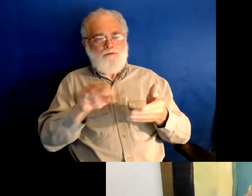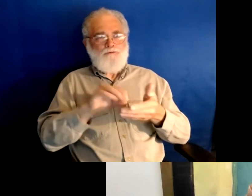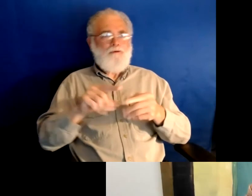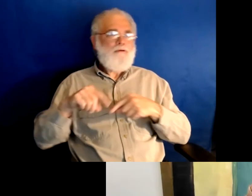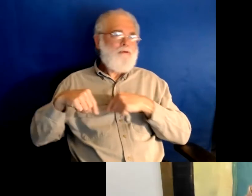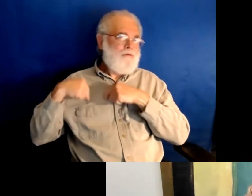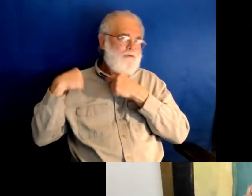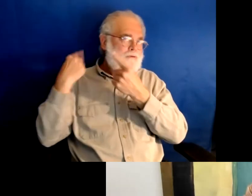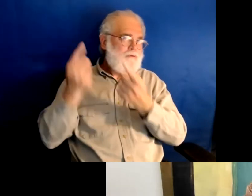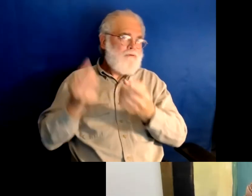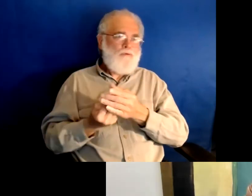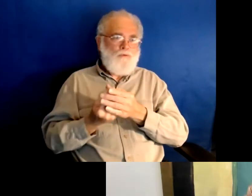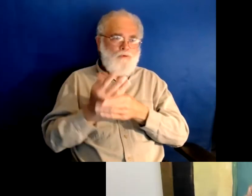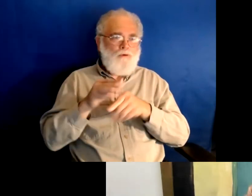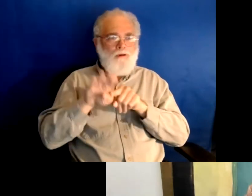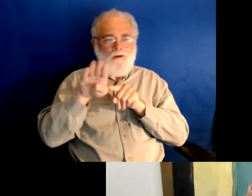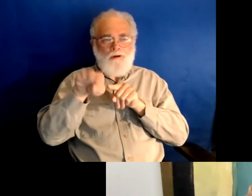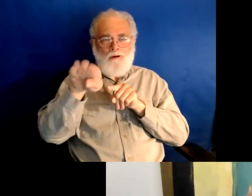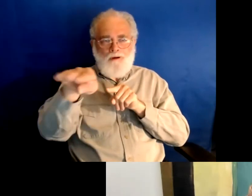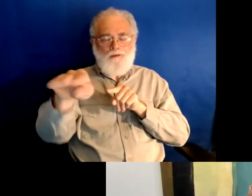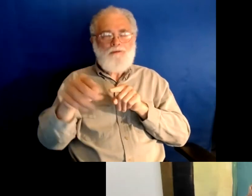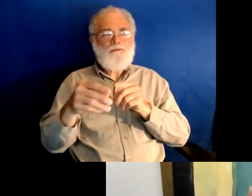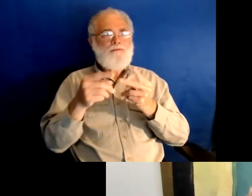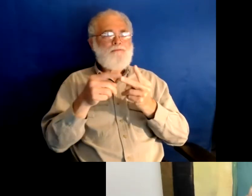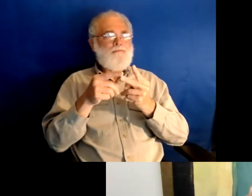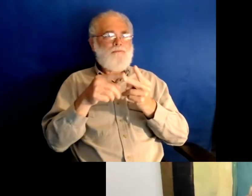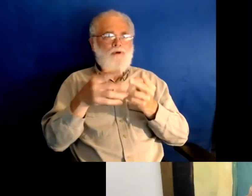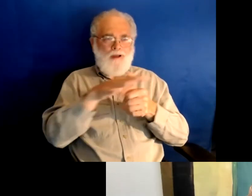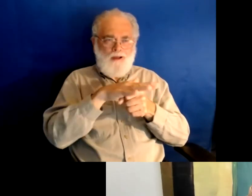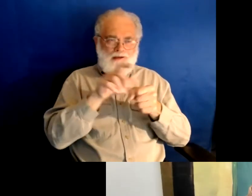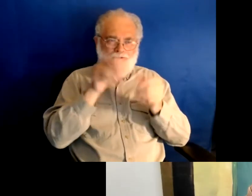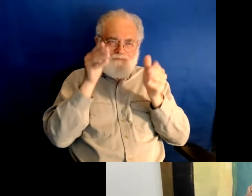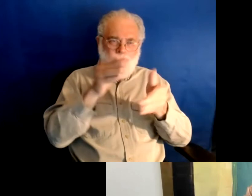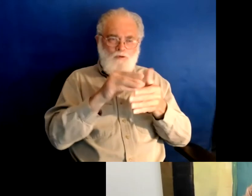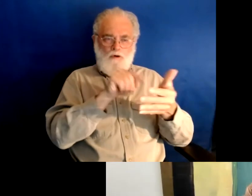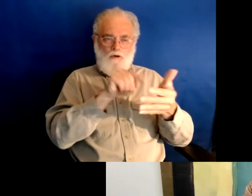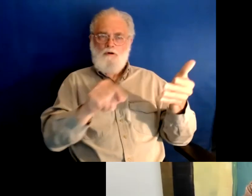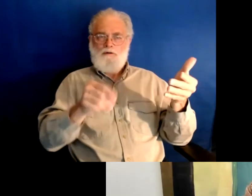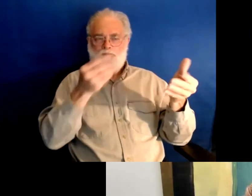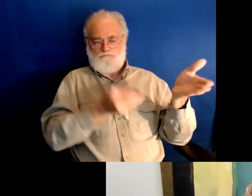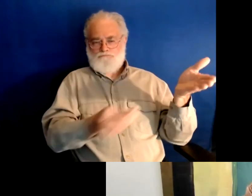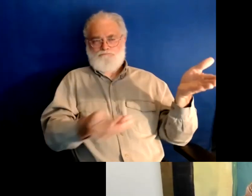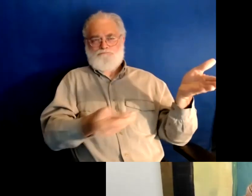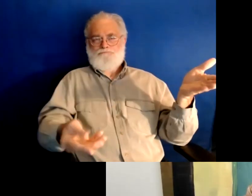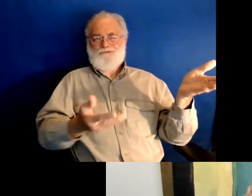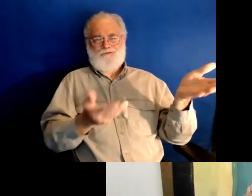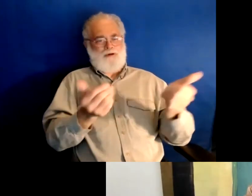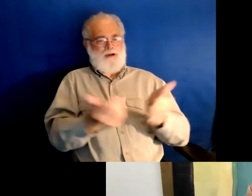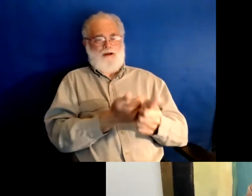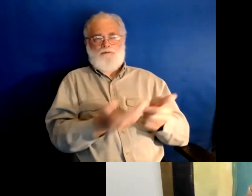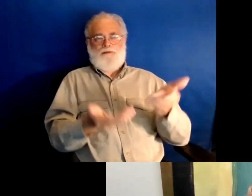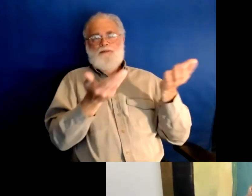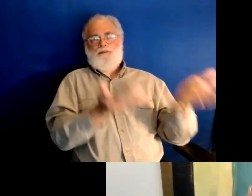the scores, but the different things that all along, you know, there's been the growth and the changes in areas we need to focus